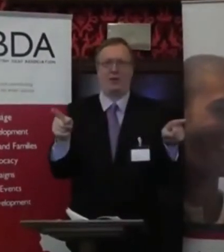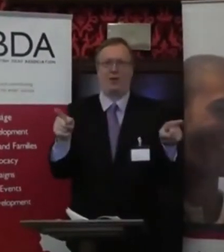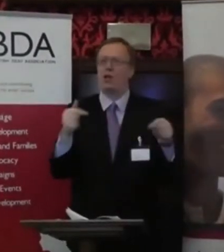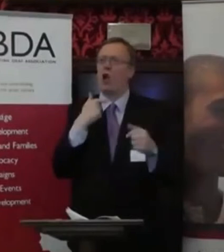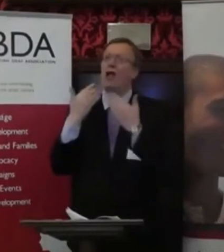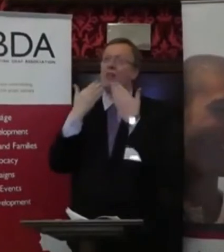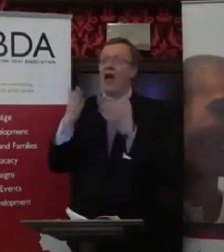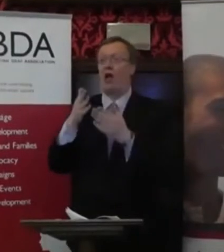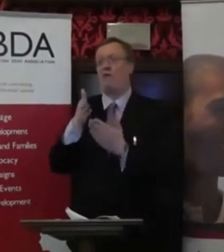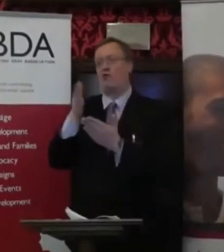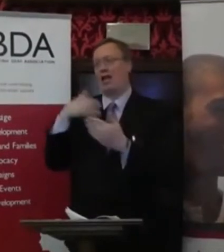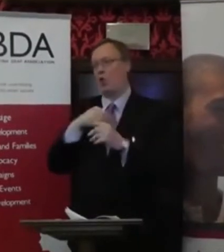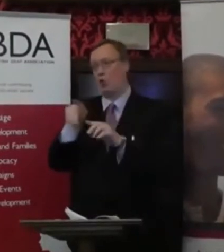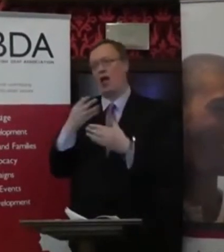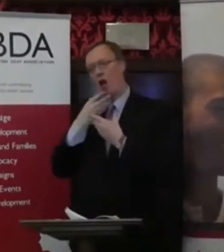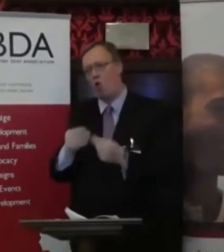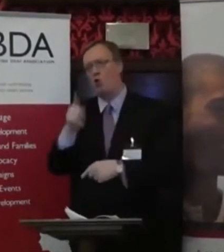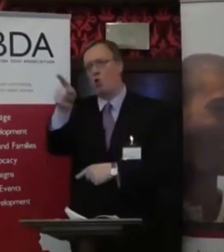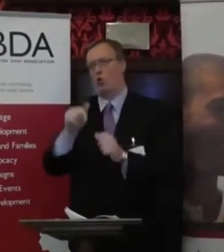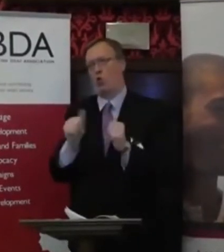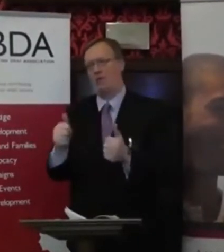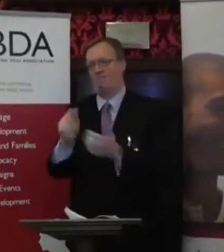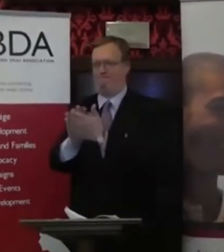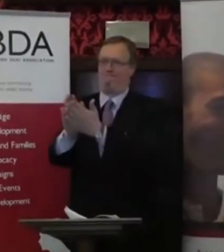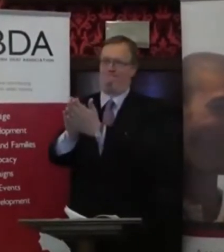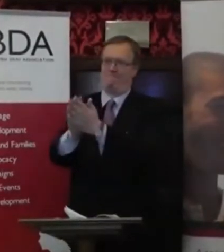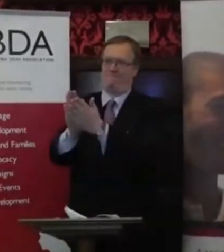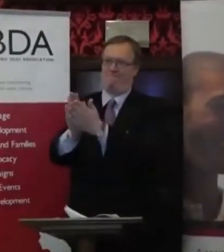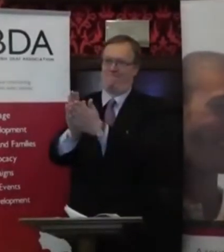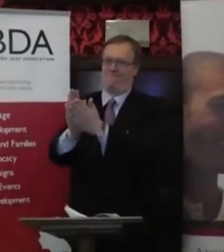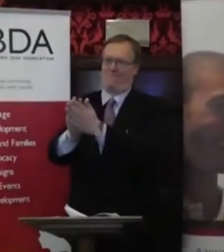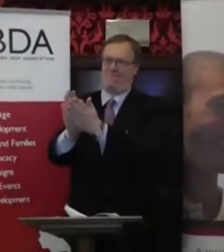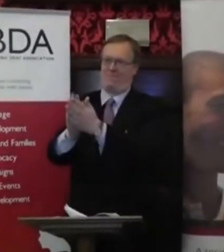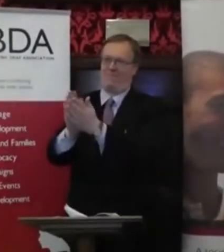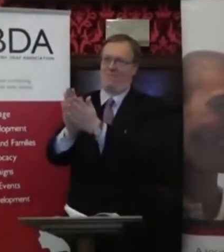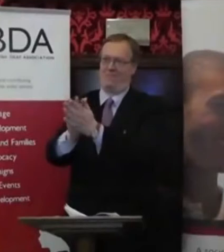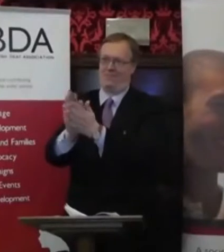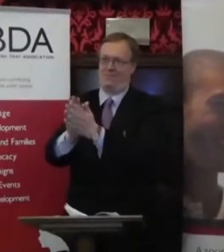first 10 years ago working together, so thank you for your help in recognition. Thank you very much.